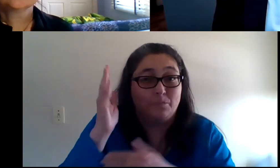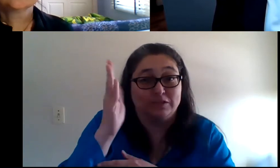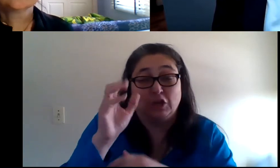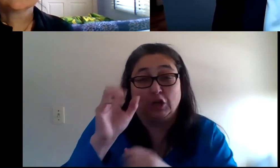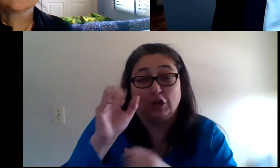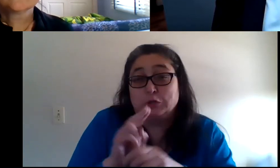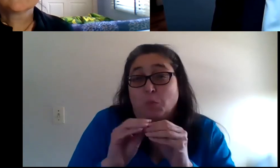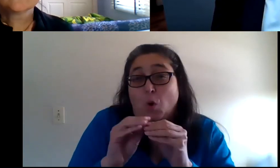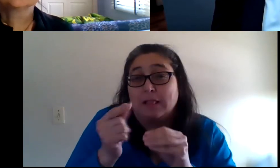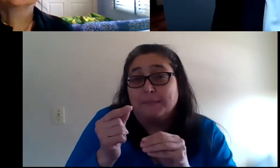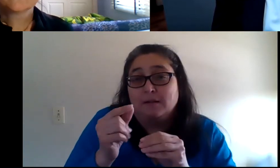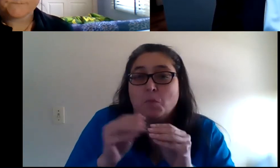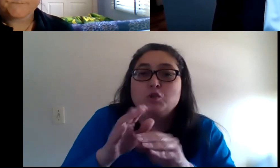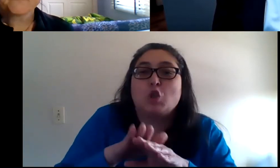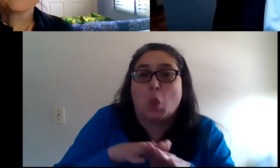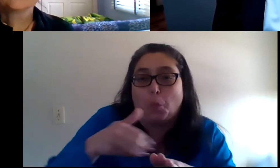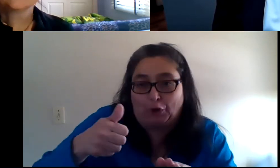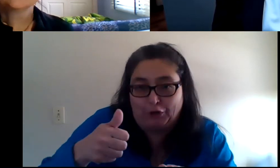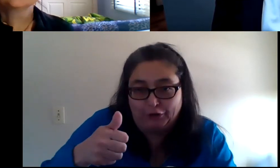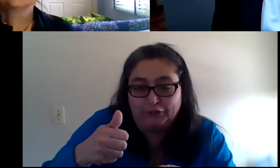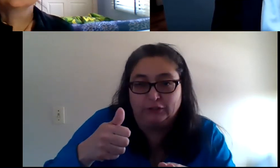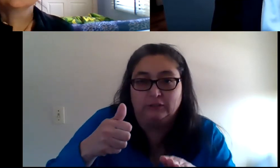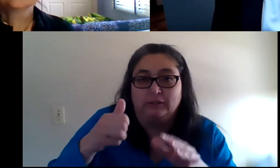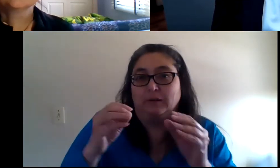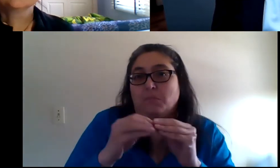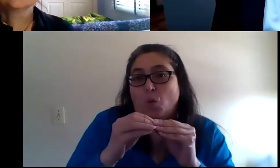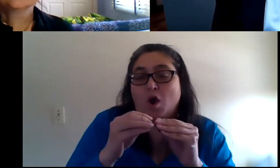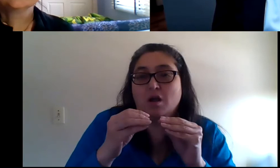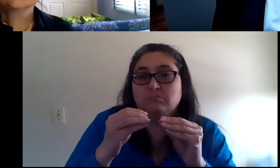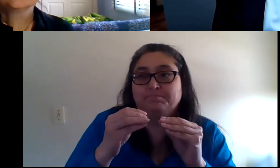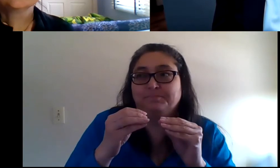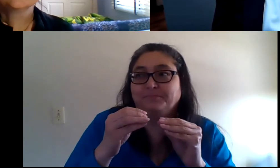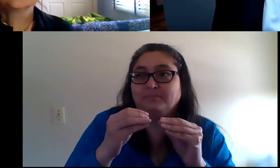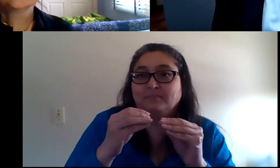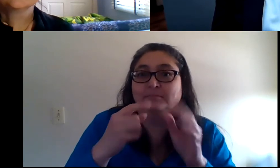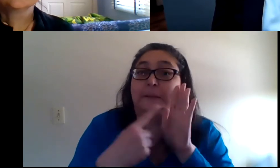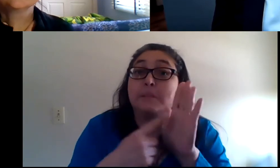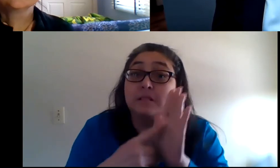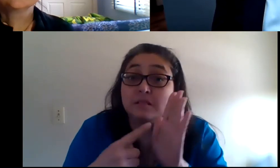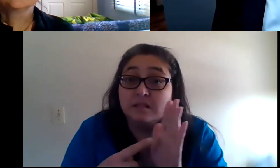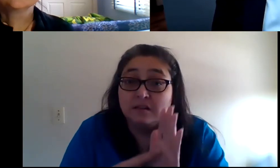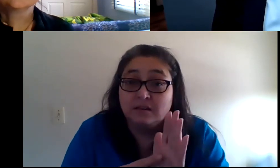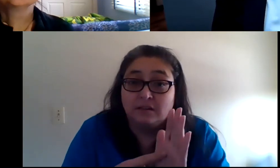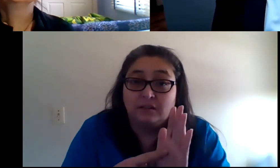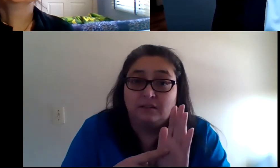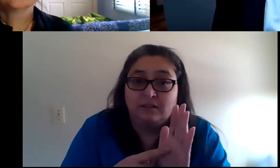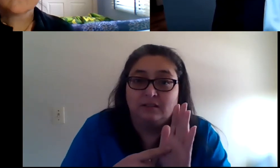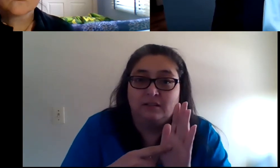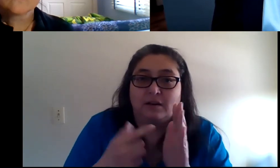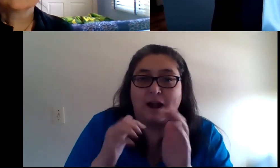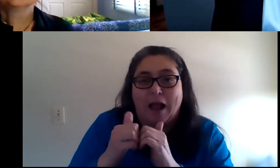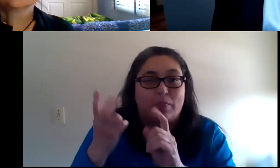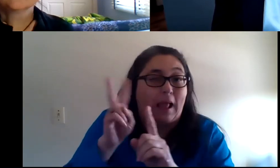know who those participants are. Maybe the presenter could have used a little bit more, let's say a little bit, they could have slowed down a little bit.